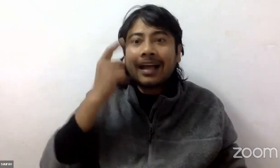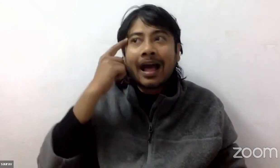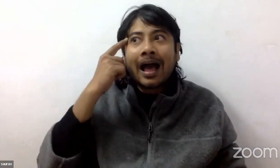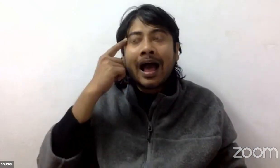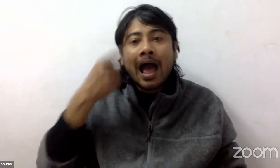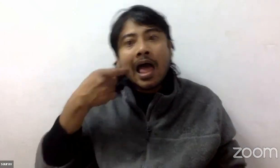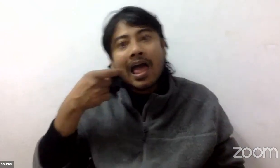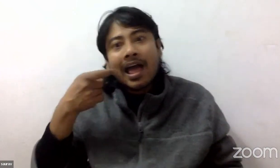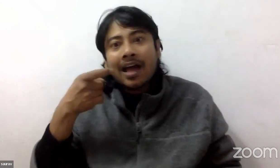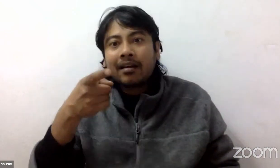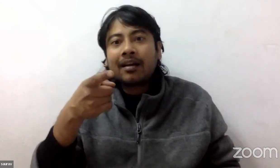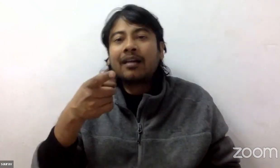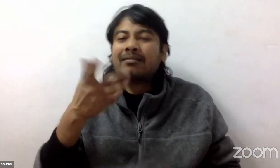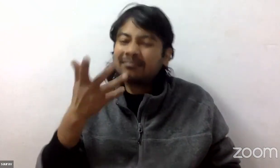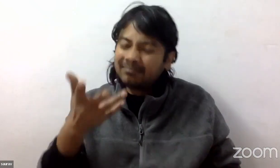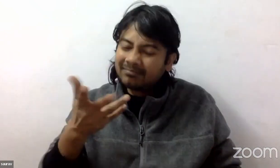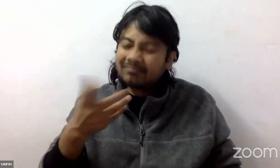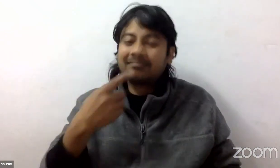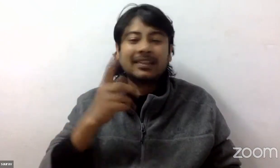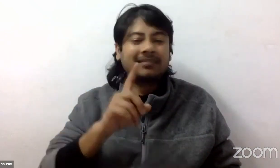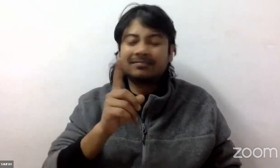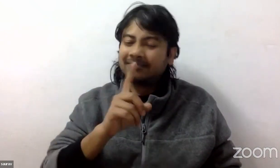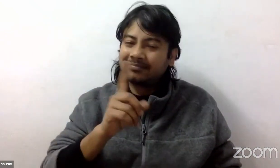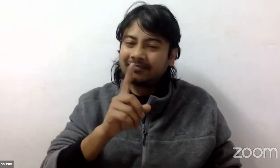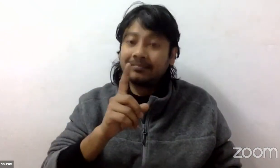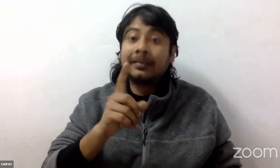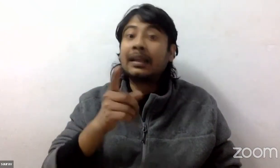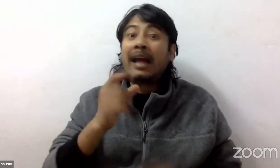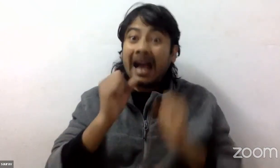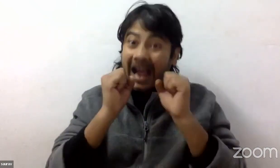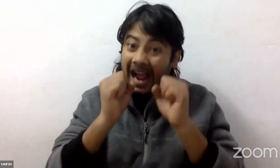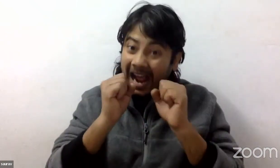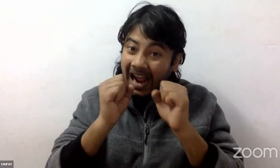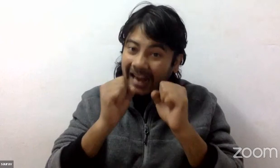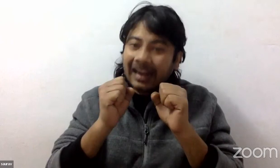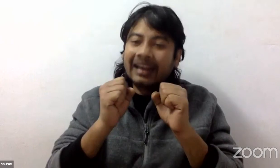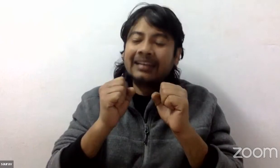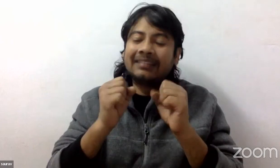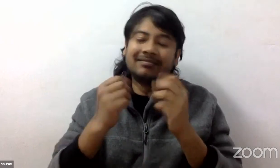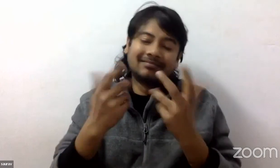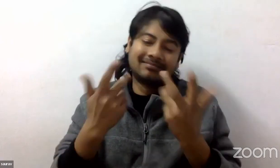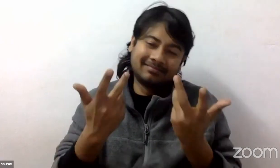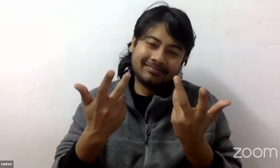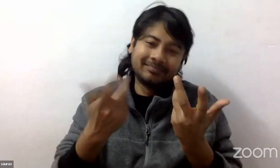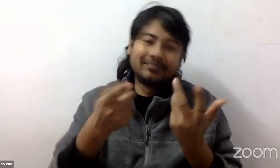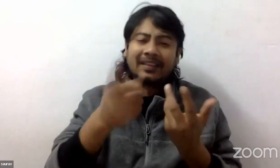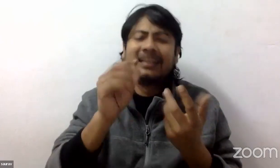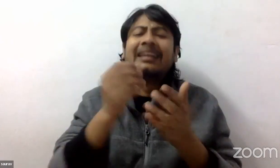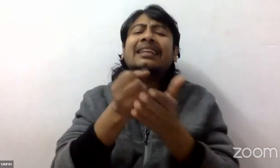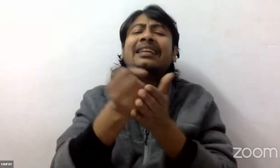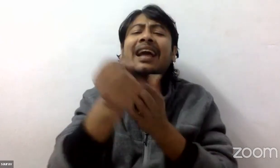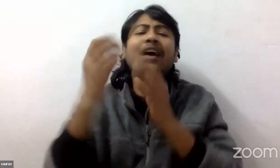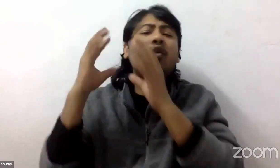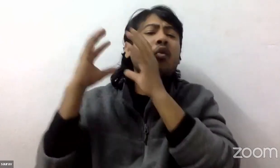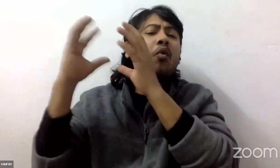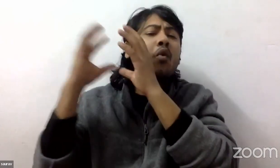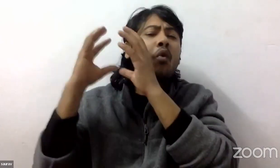we should avoid ice cream. We should try to avoid turmeric powder because turmeric